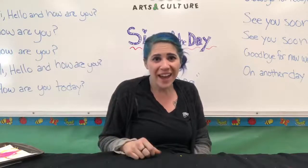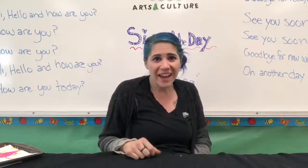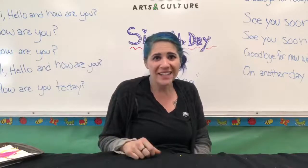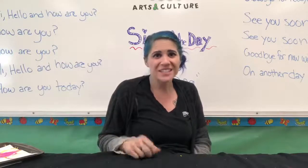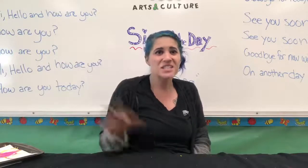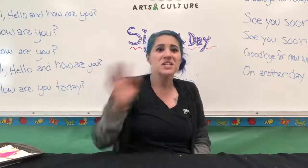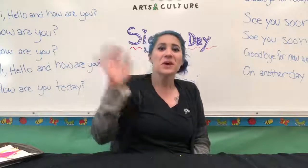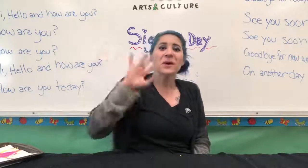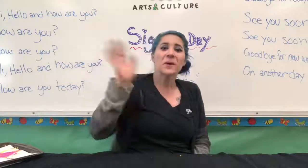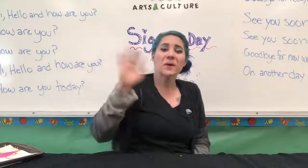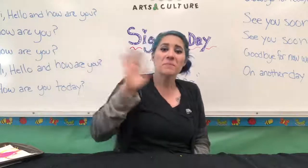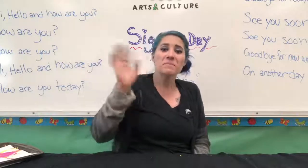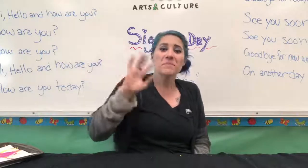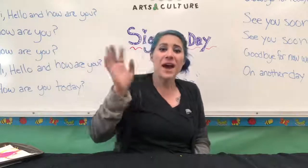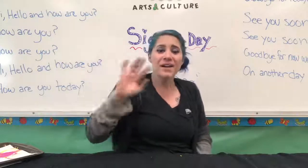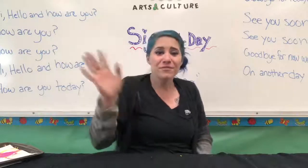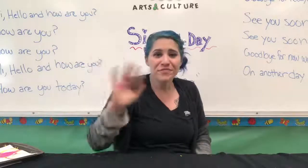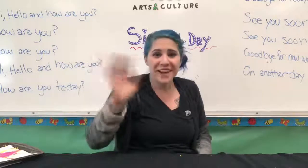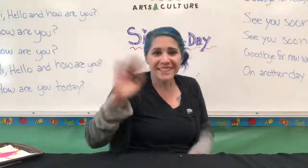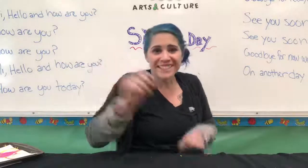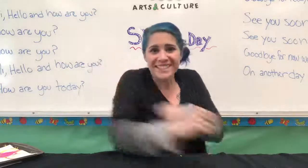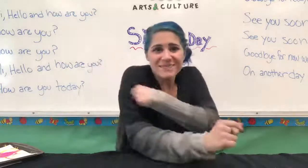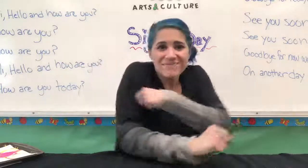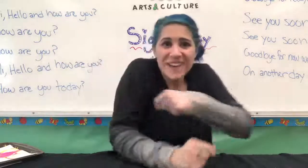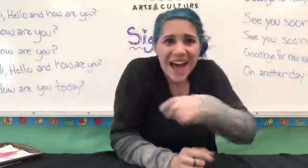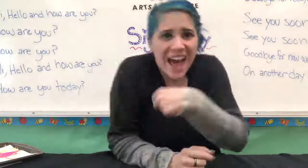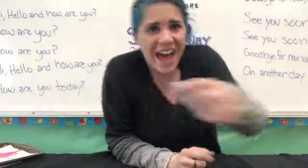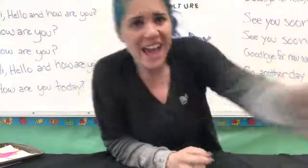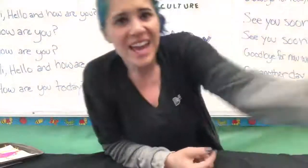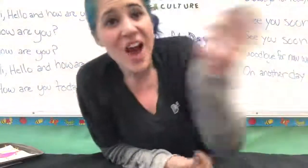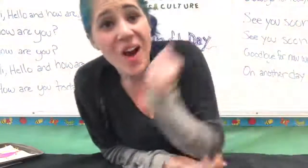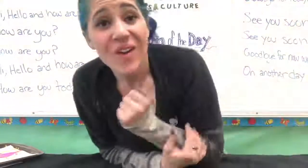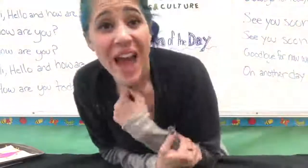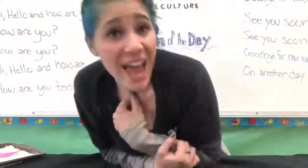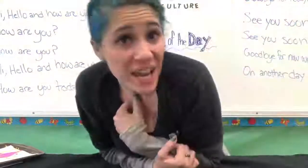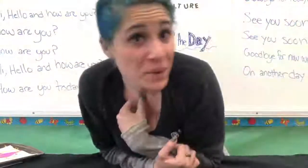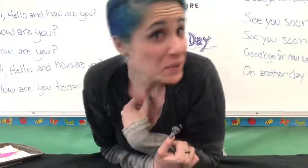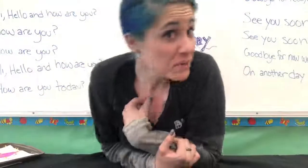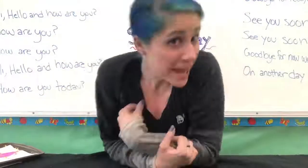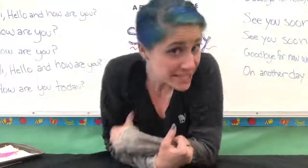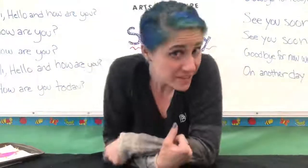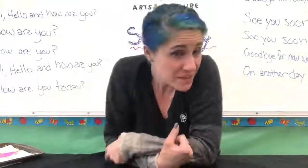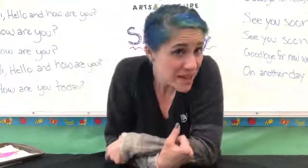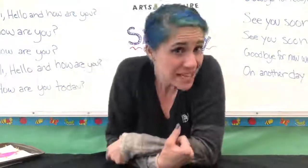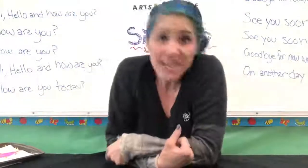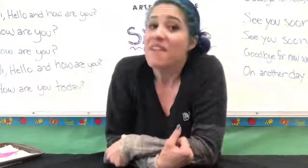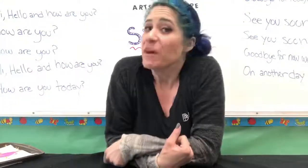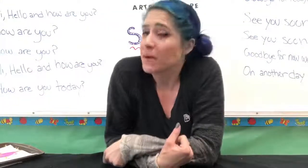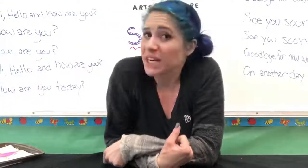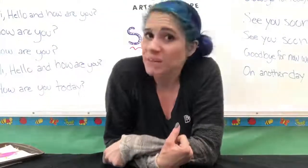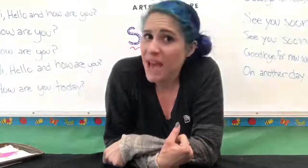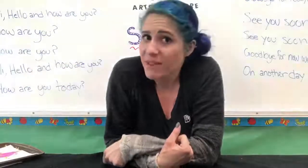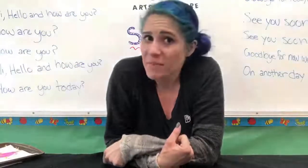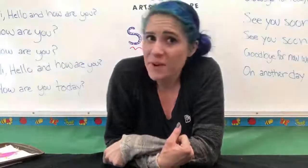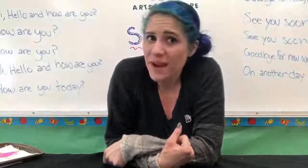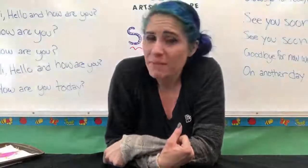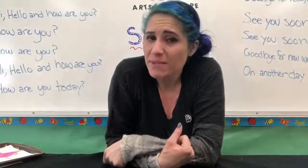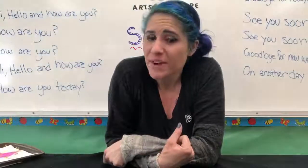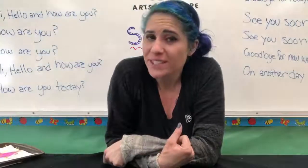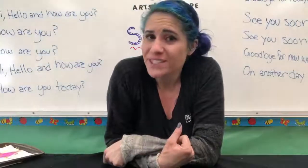right, goodbye friends, goodbye. Oh, and I wanna remind everybody that we're gonna be having programming for arts and